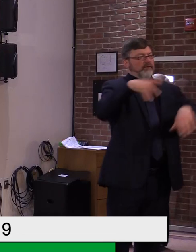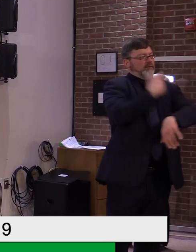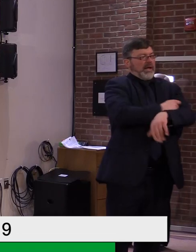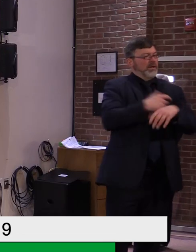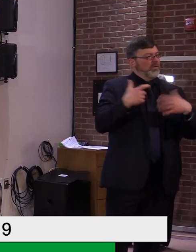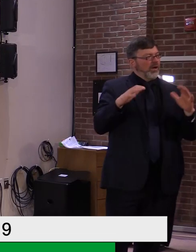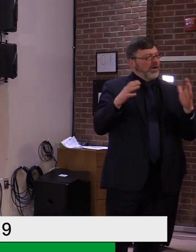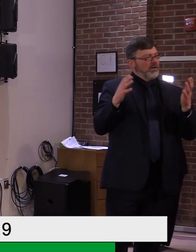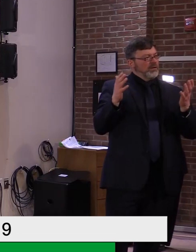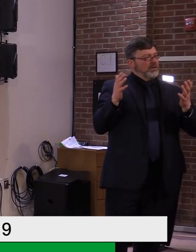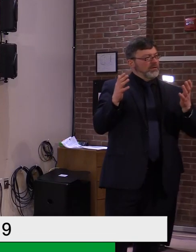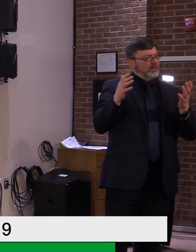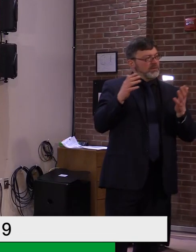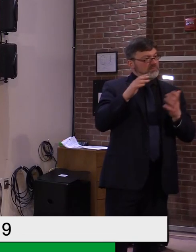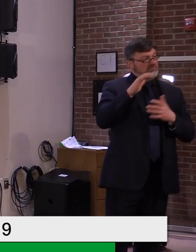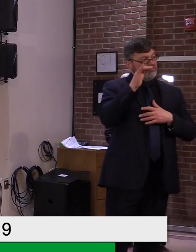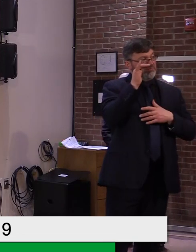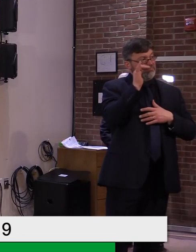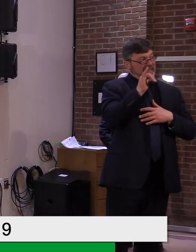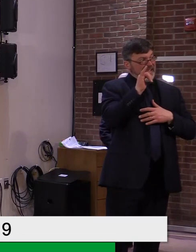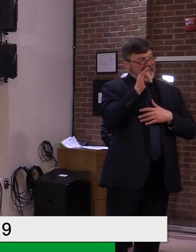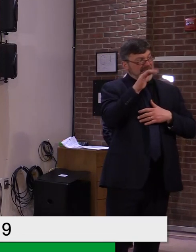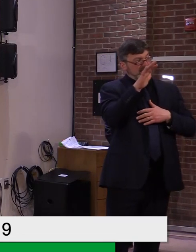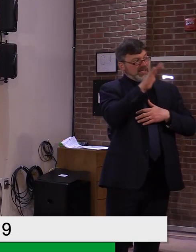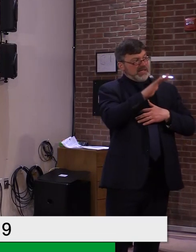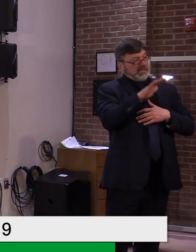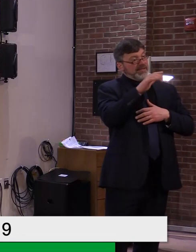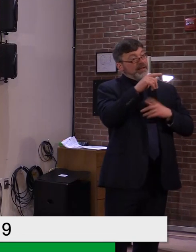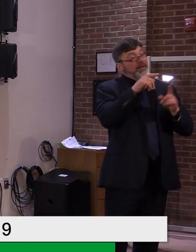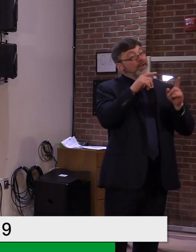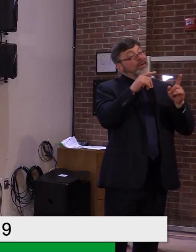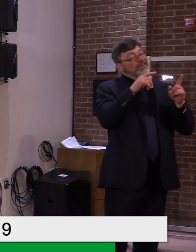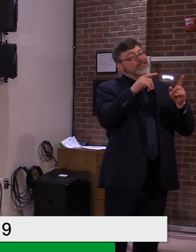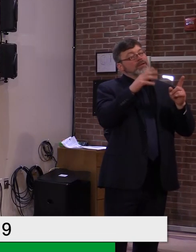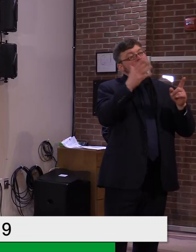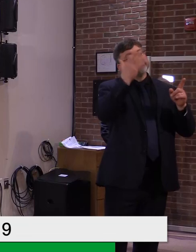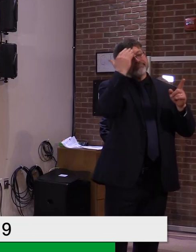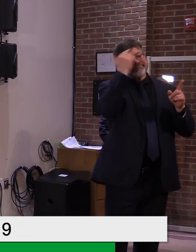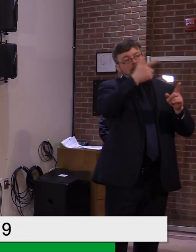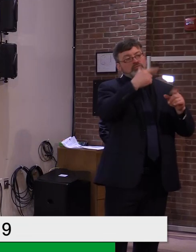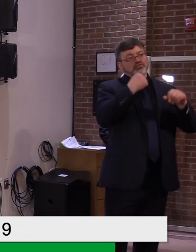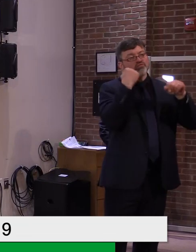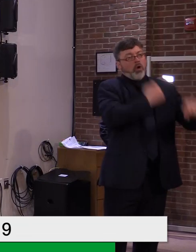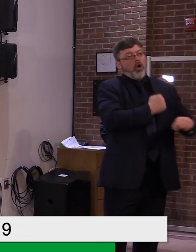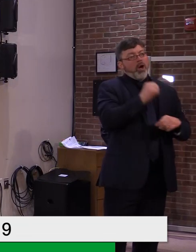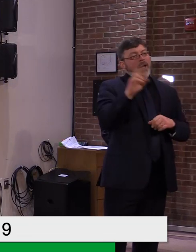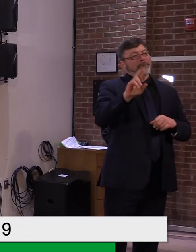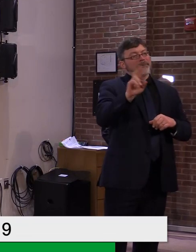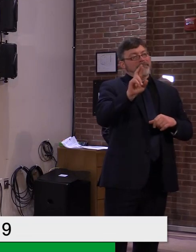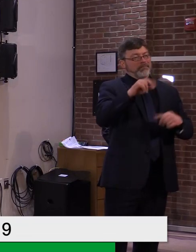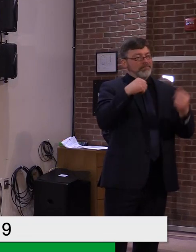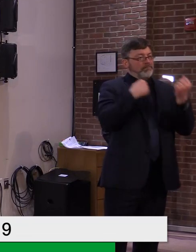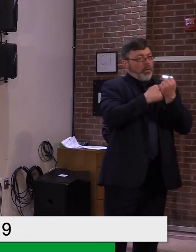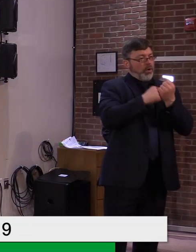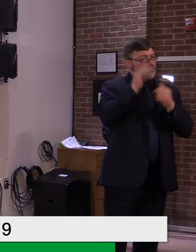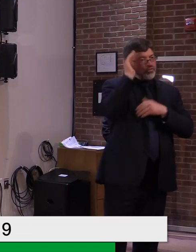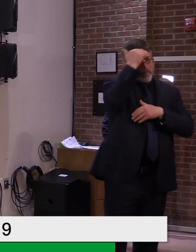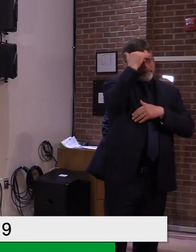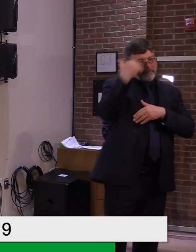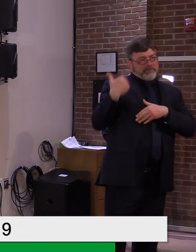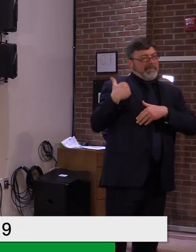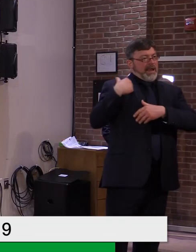government and media is telling them. Do you see a connection between skepticism about government and the